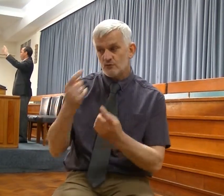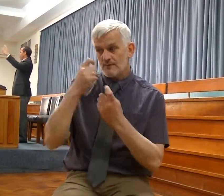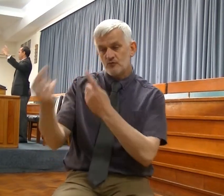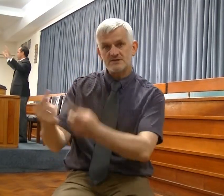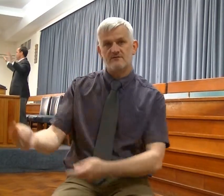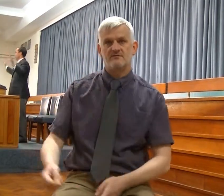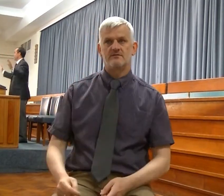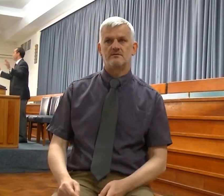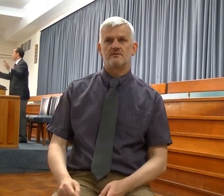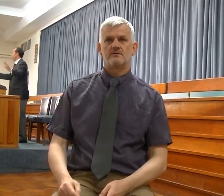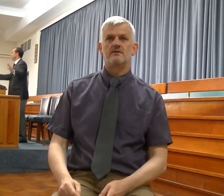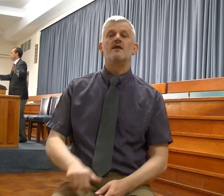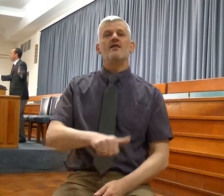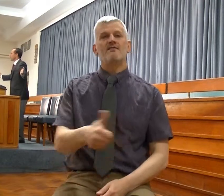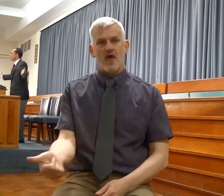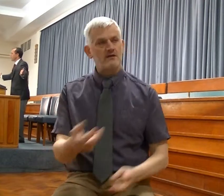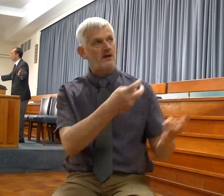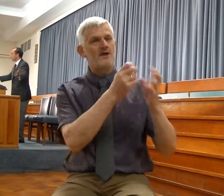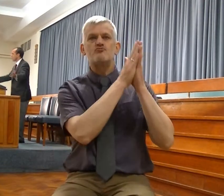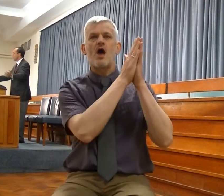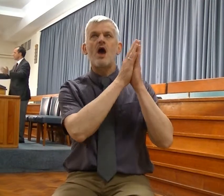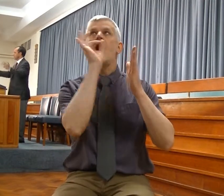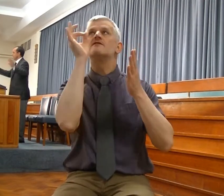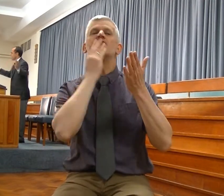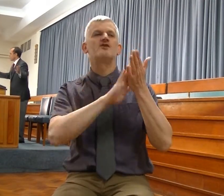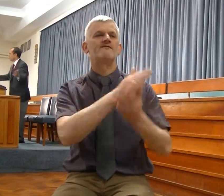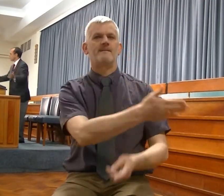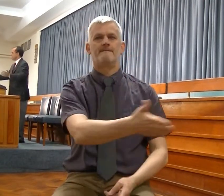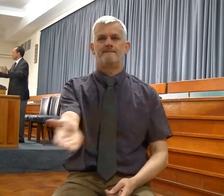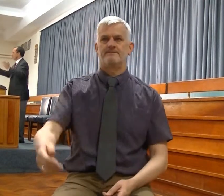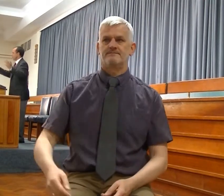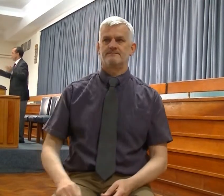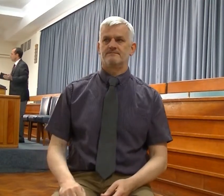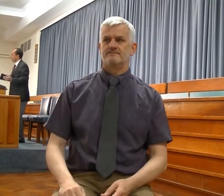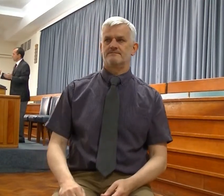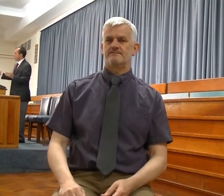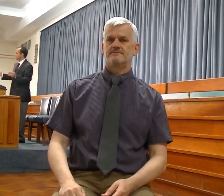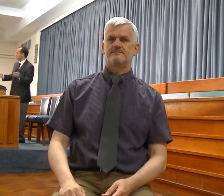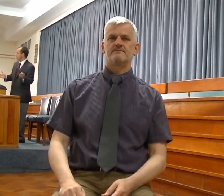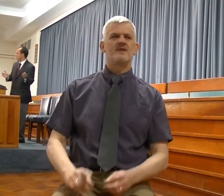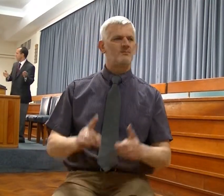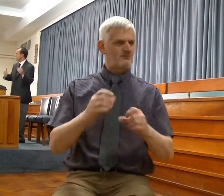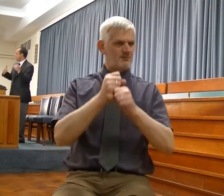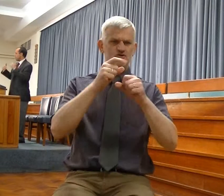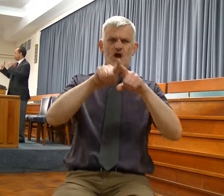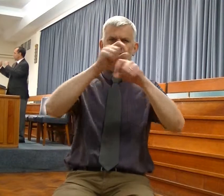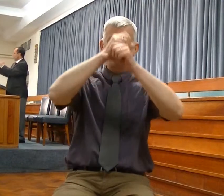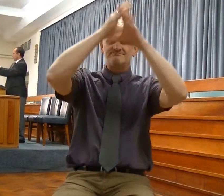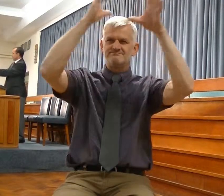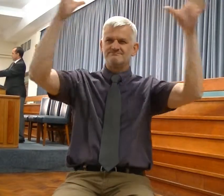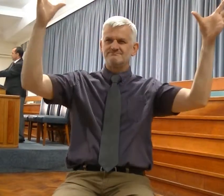he heard the whole message. Remember, there was a whole crowd. A crowd. Some people were passing